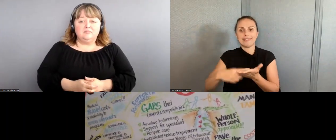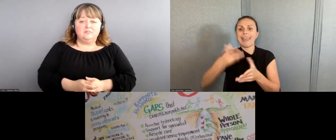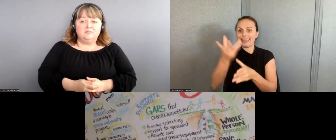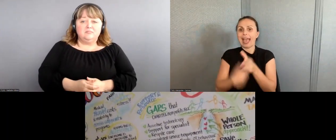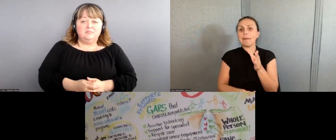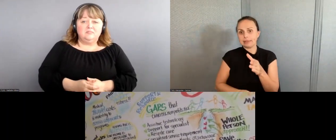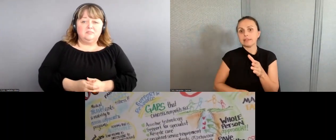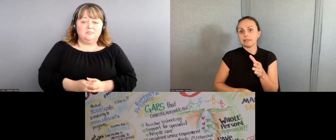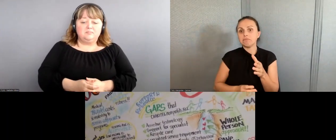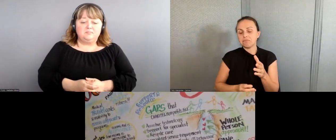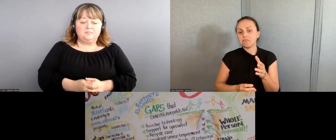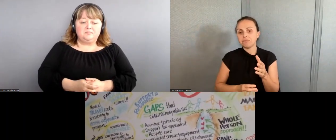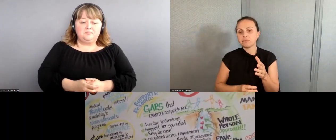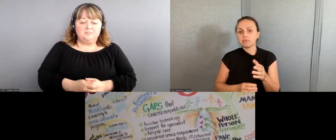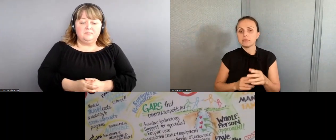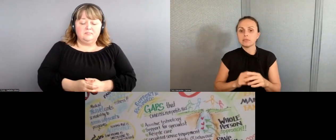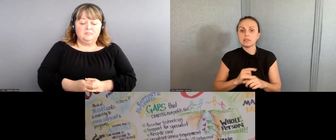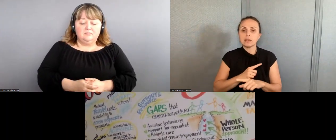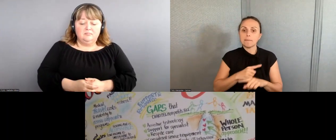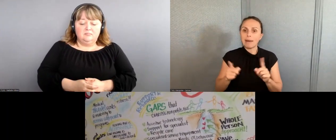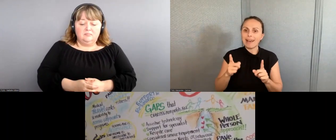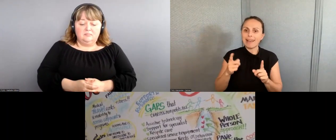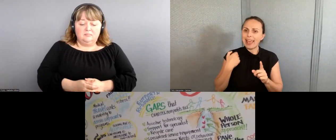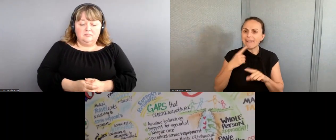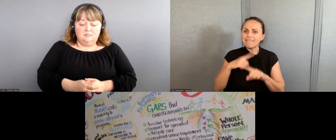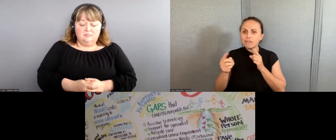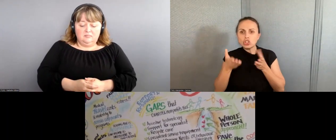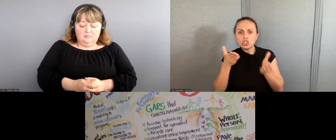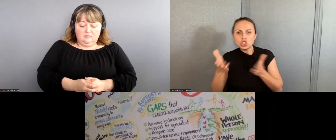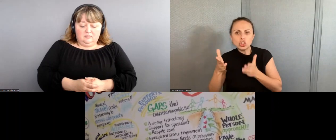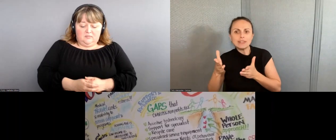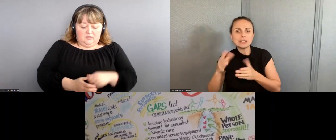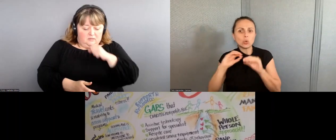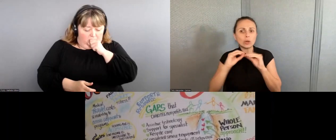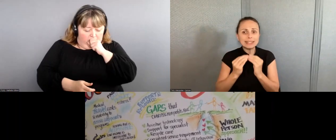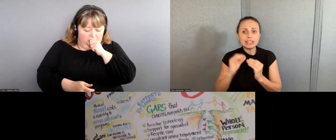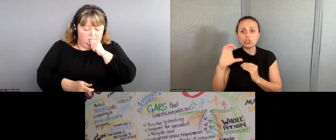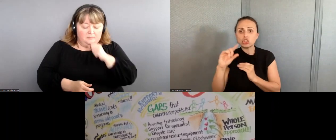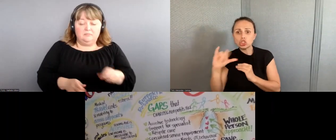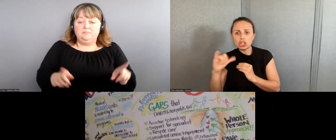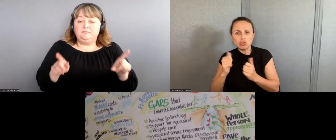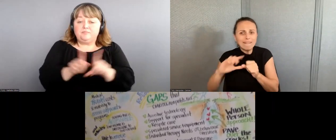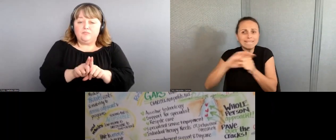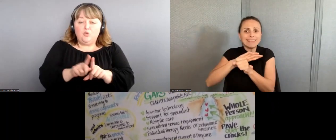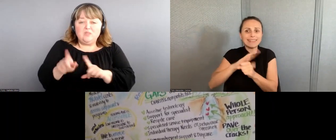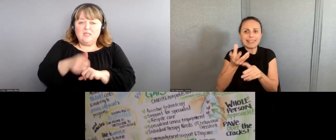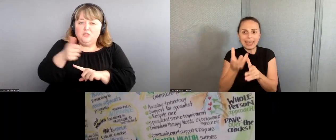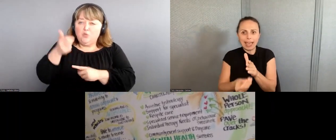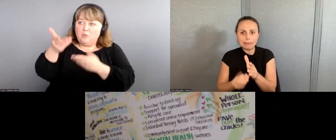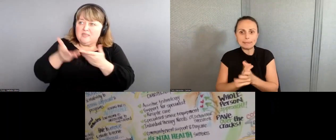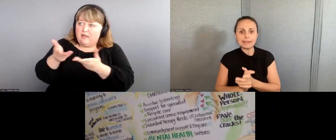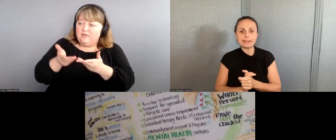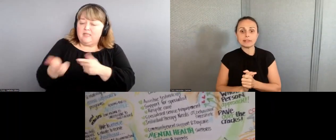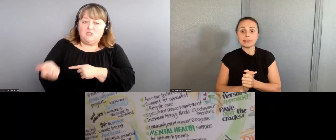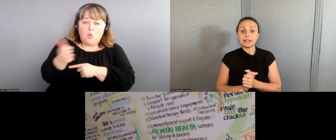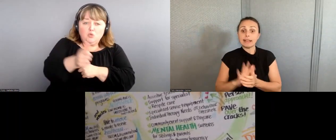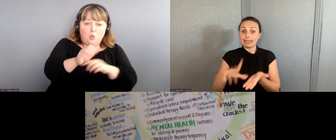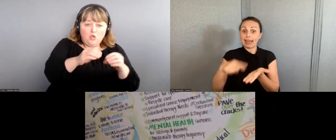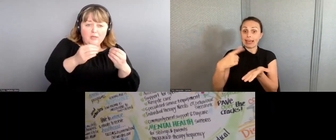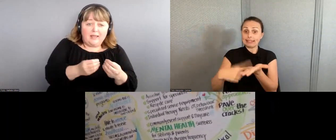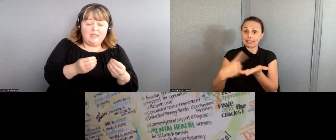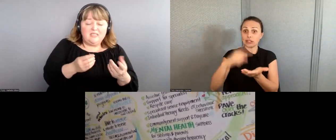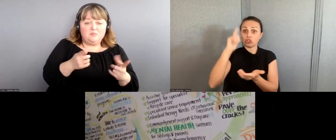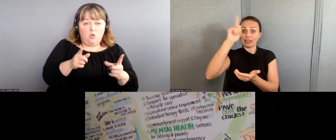that are filled, but other kinds of service organizations and charities. And that the conversation later